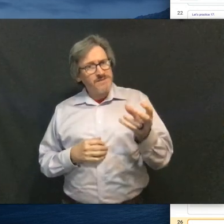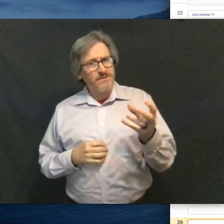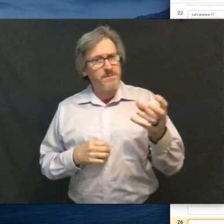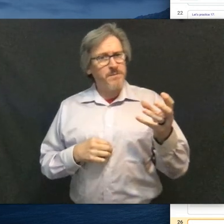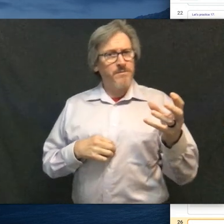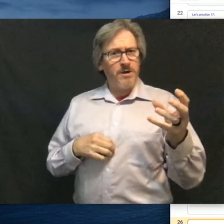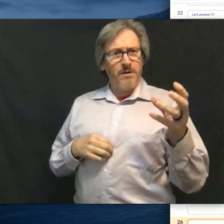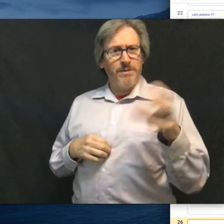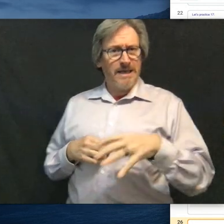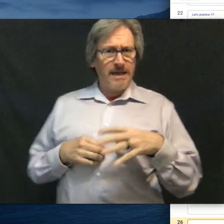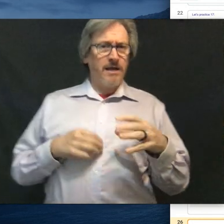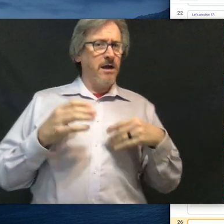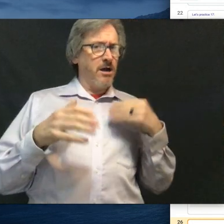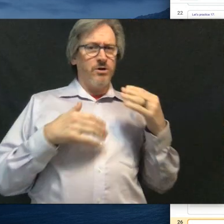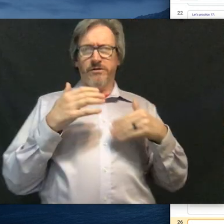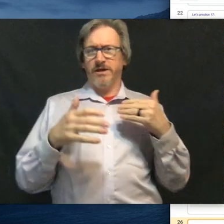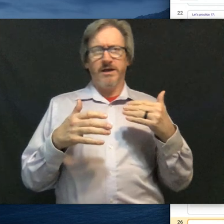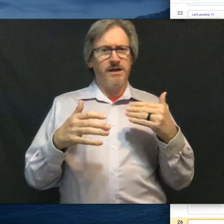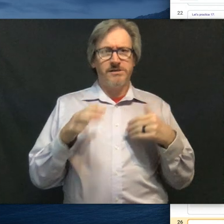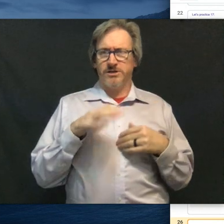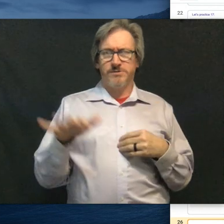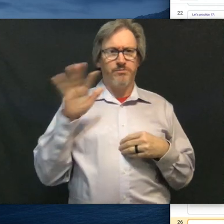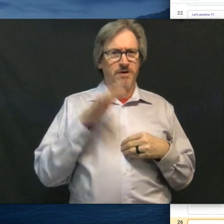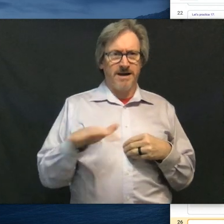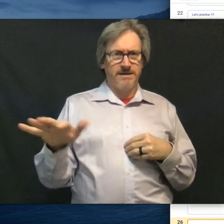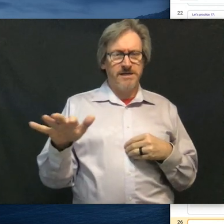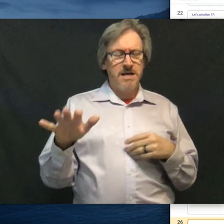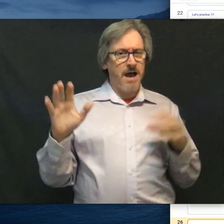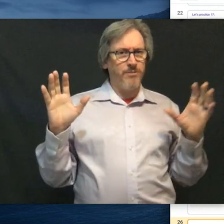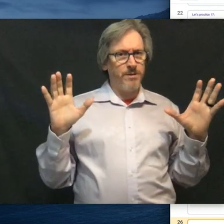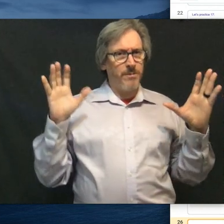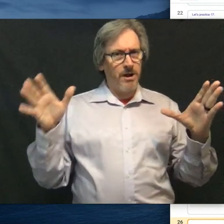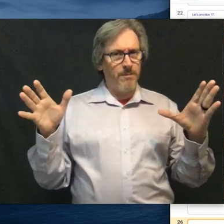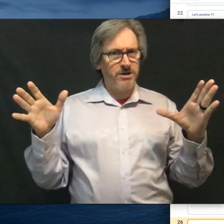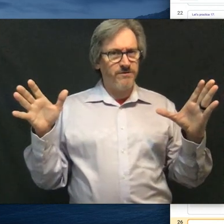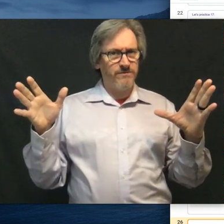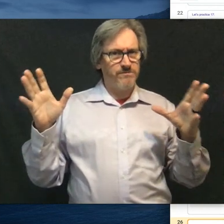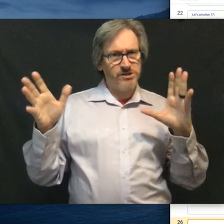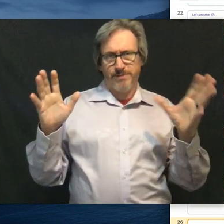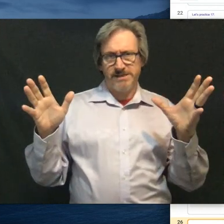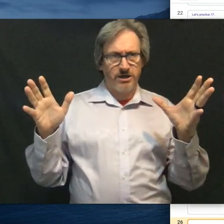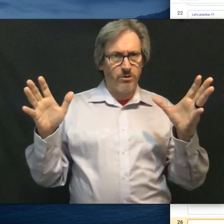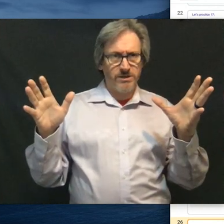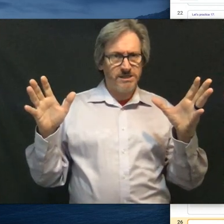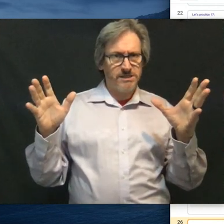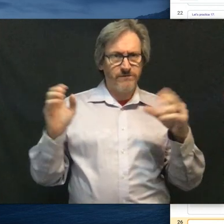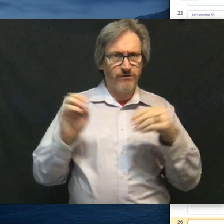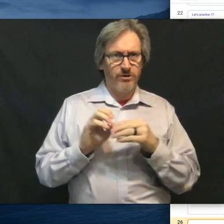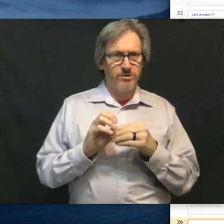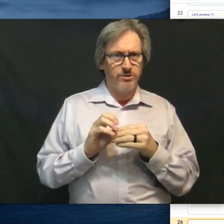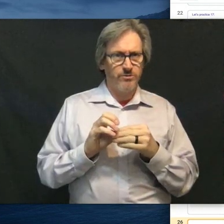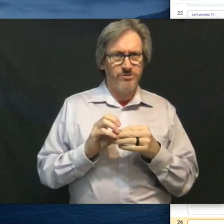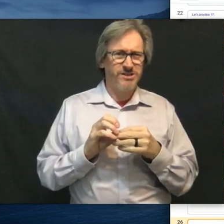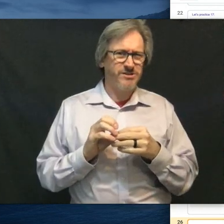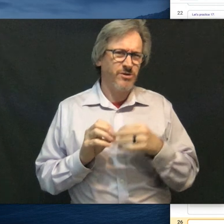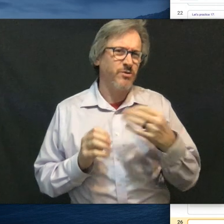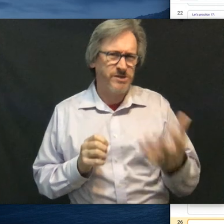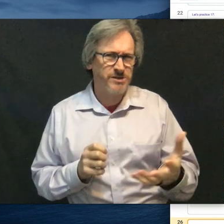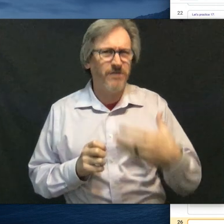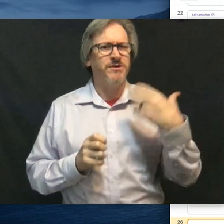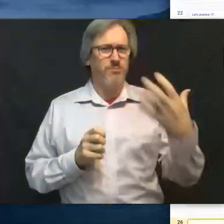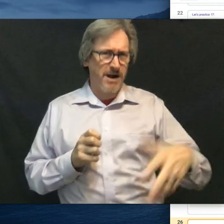As I've said from the beginning, a good thing is to just practice. I put up a bunch of just basic quizzes for you to just